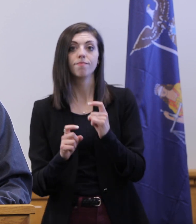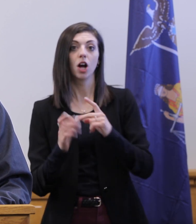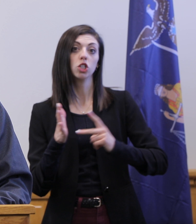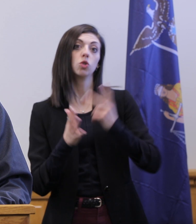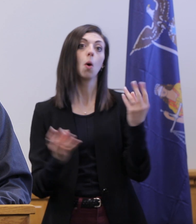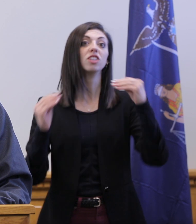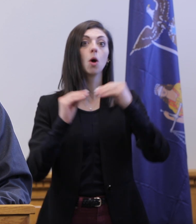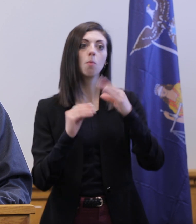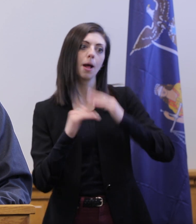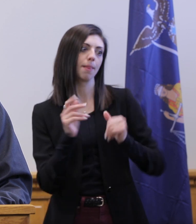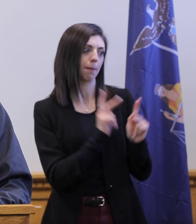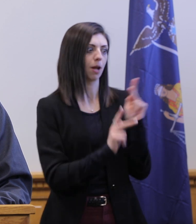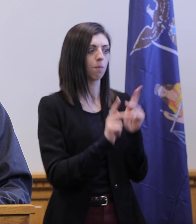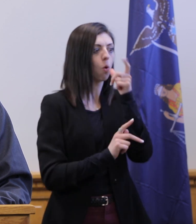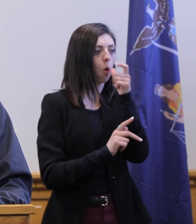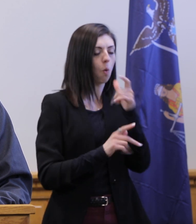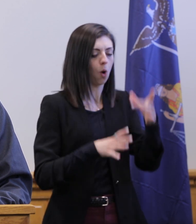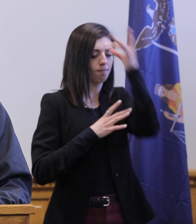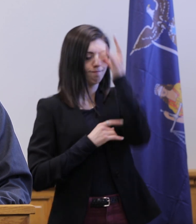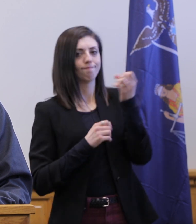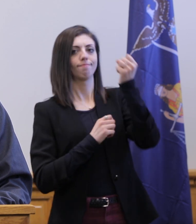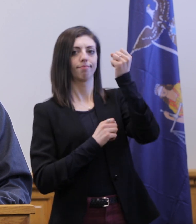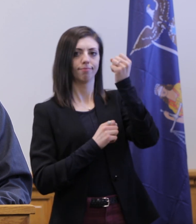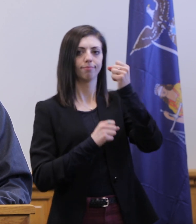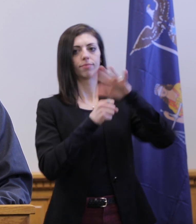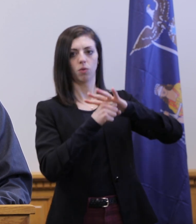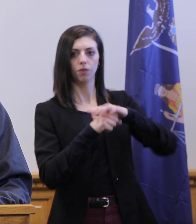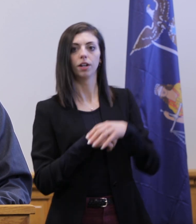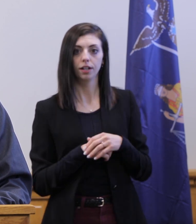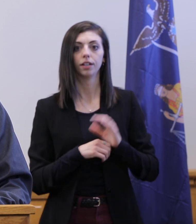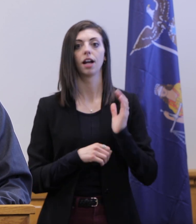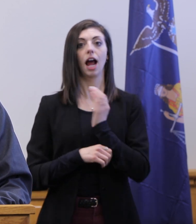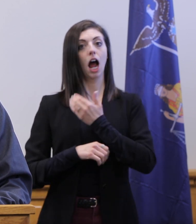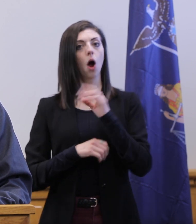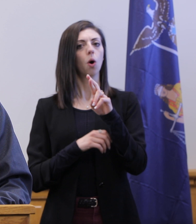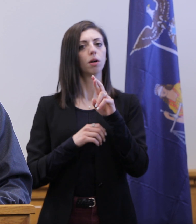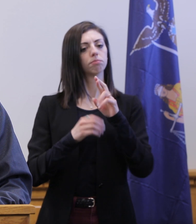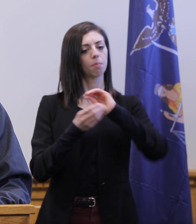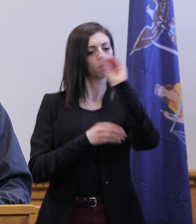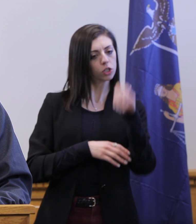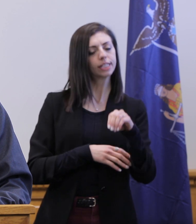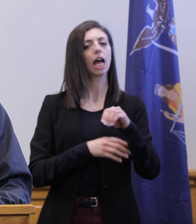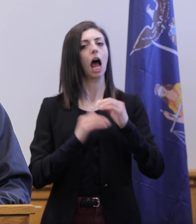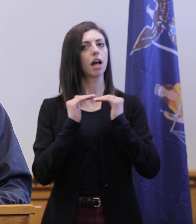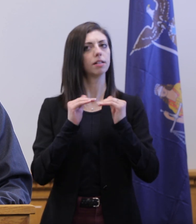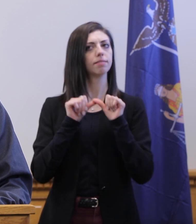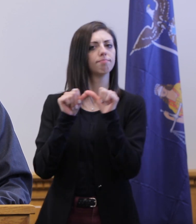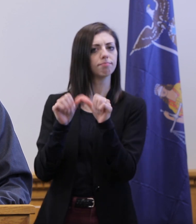Our vaccination rate remains higher than the rate statewide, and we are steadily building up our population